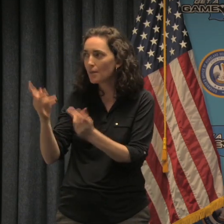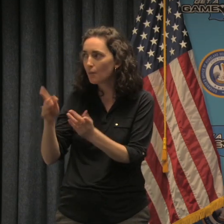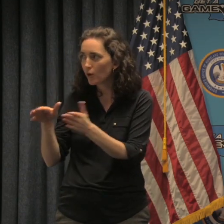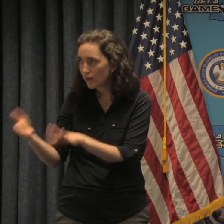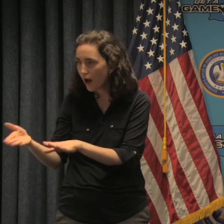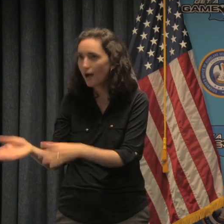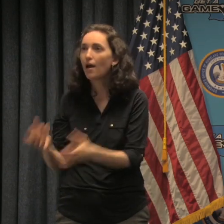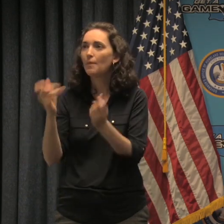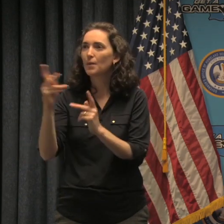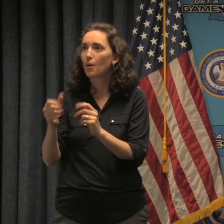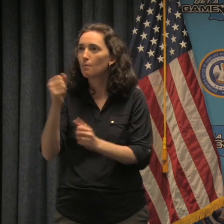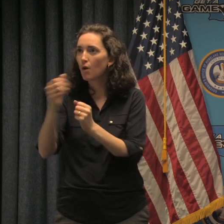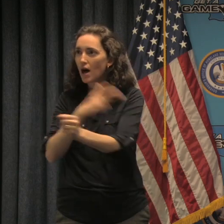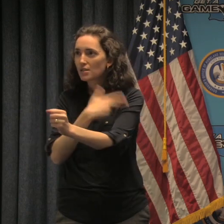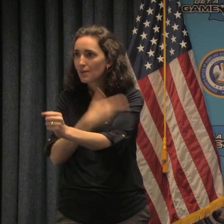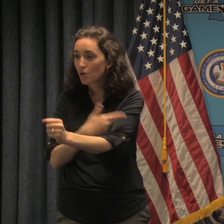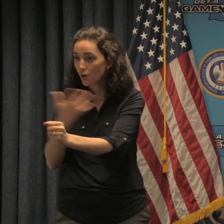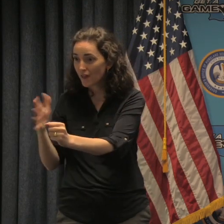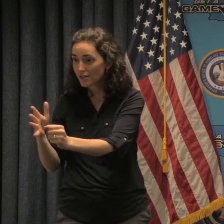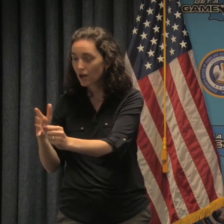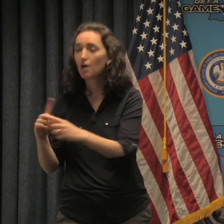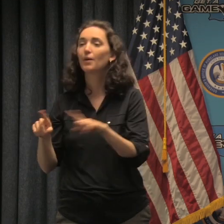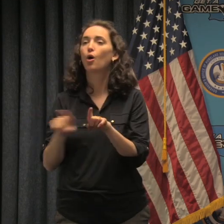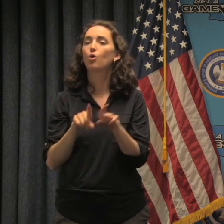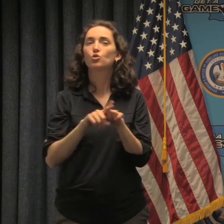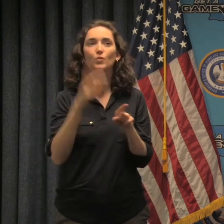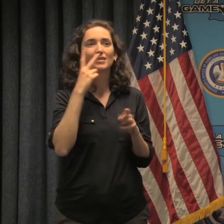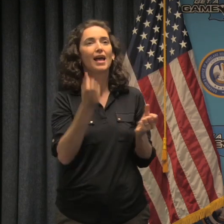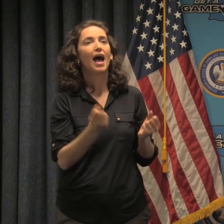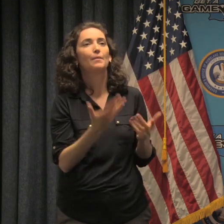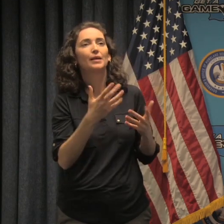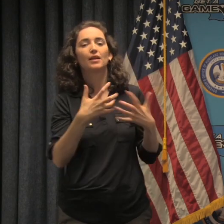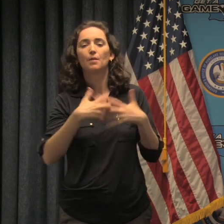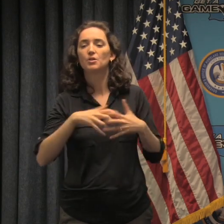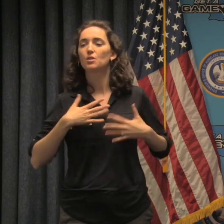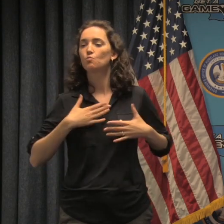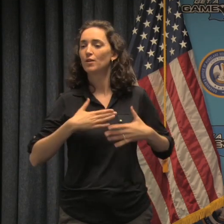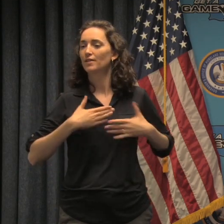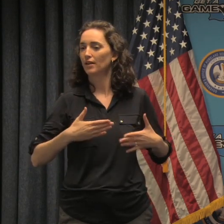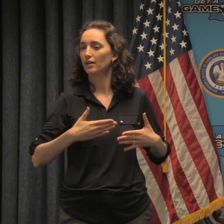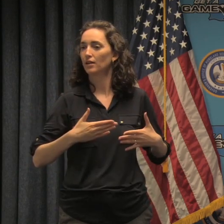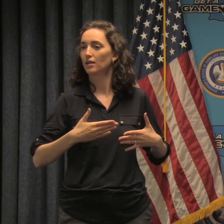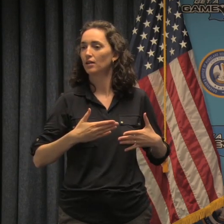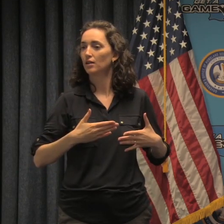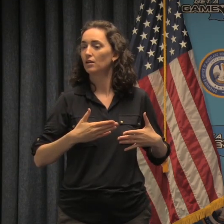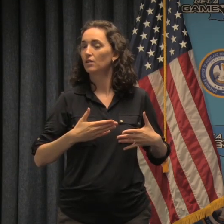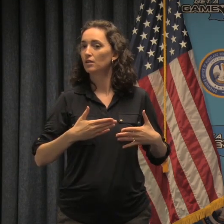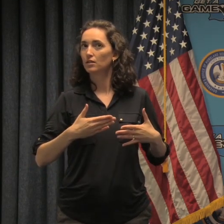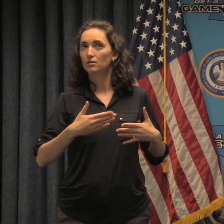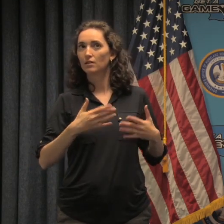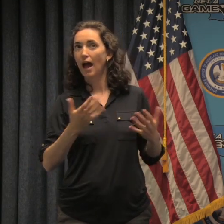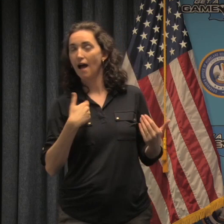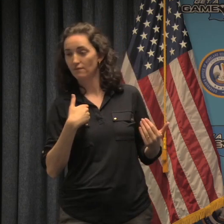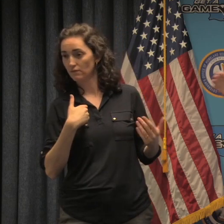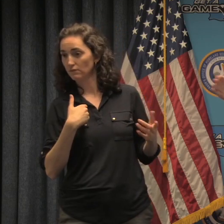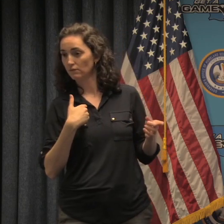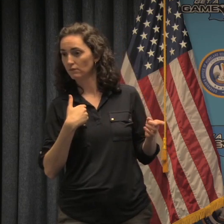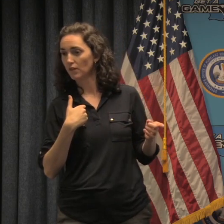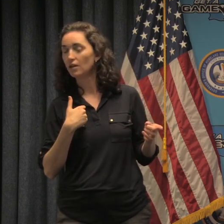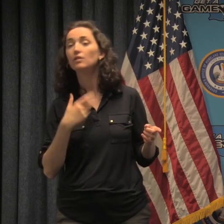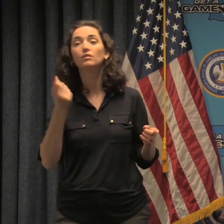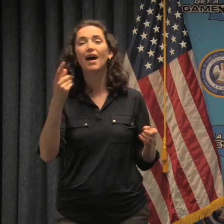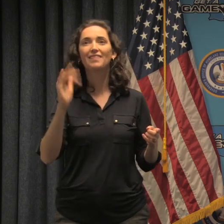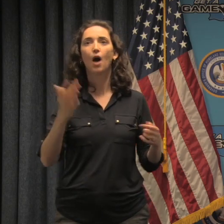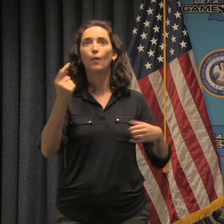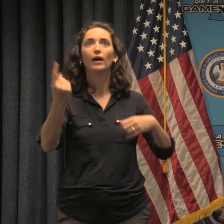they're also going to look at the new number of ventilators on hand, and that's why we keep inching back. But even when you're inching back